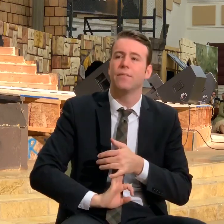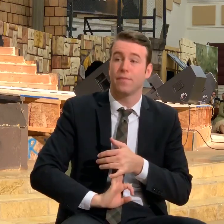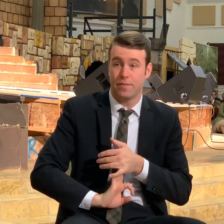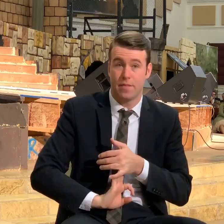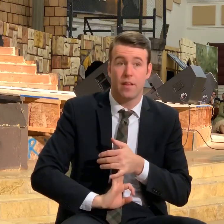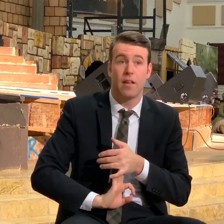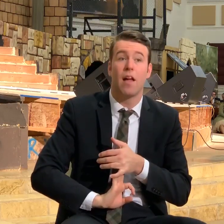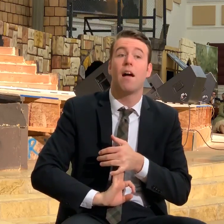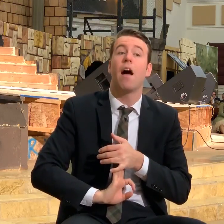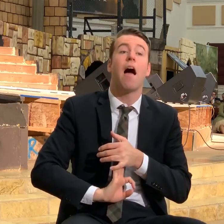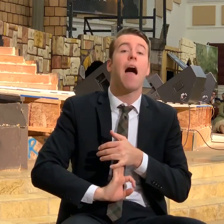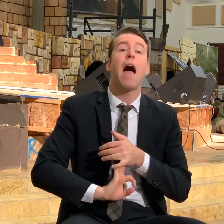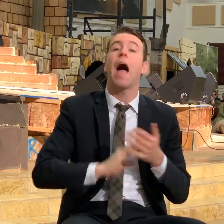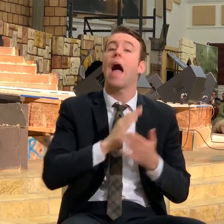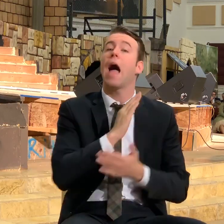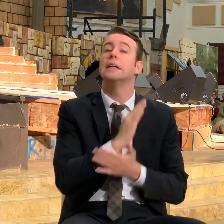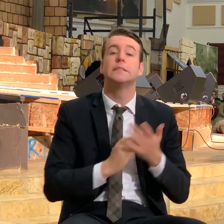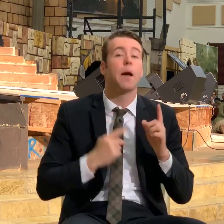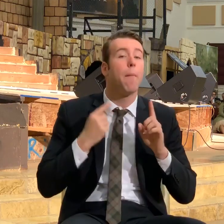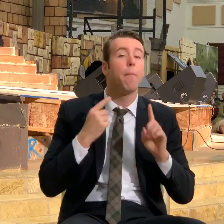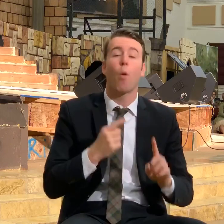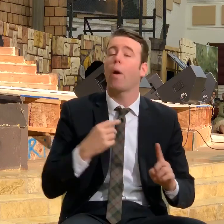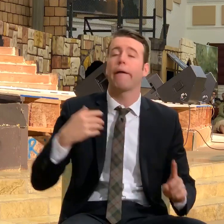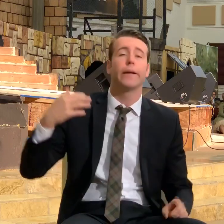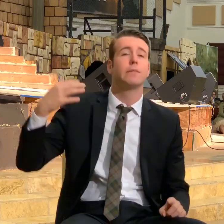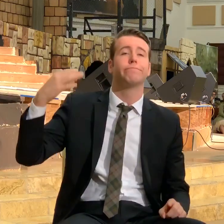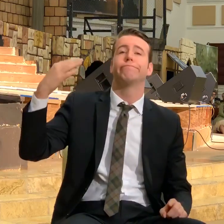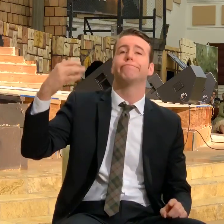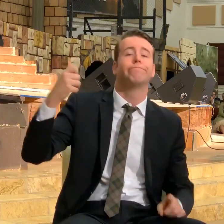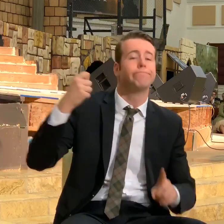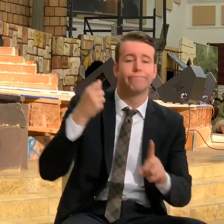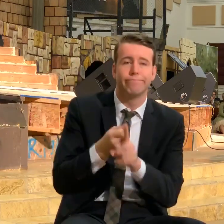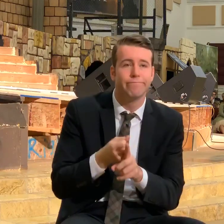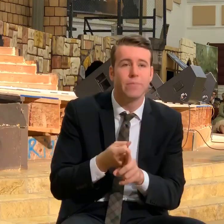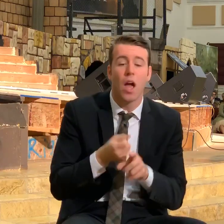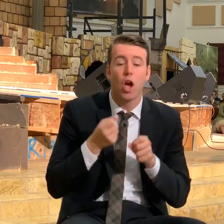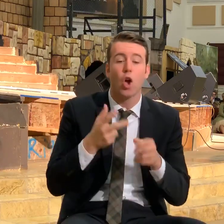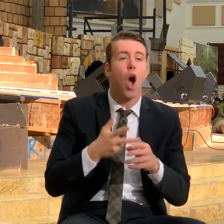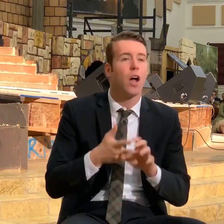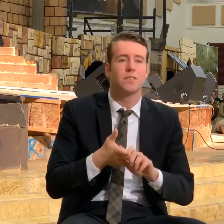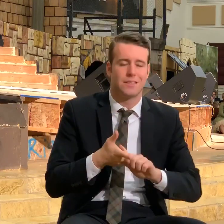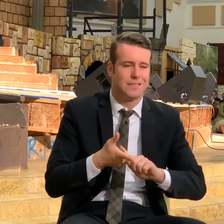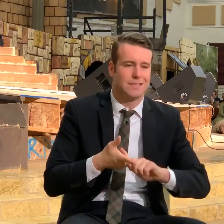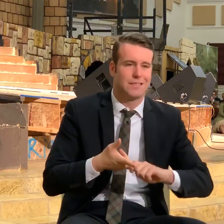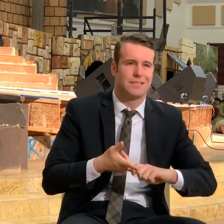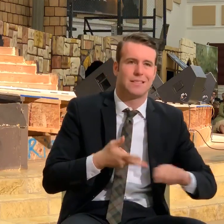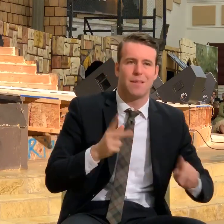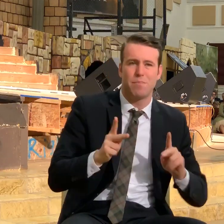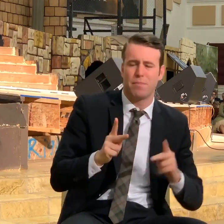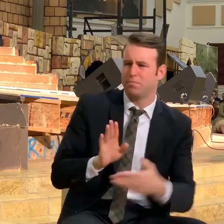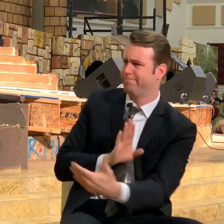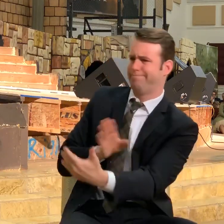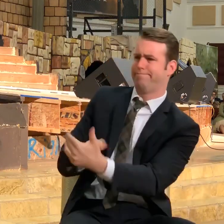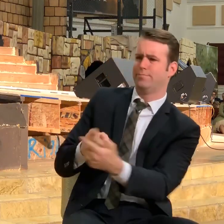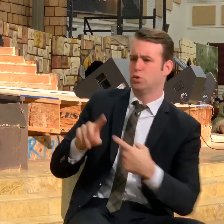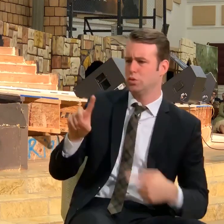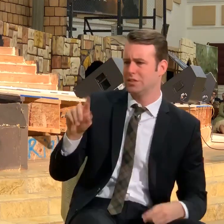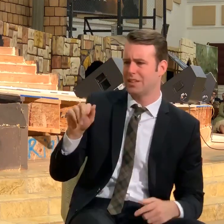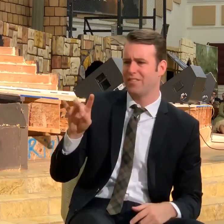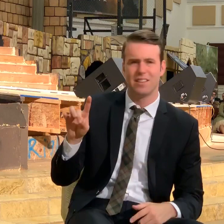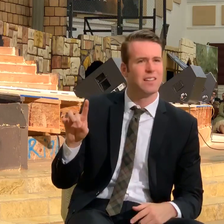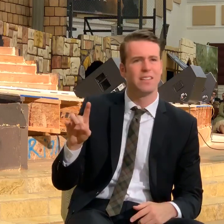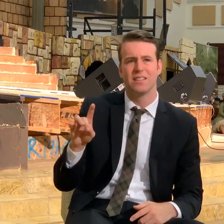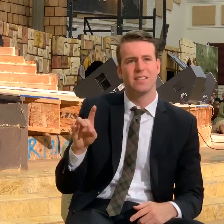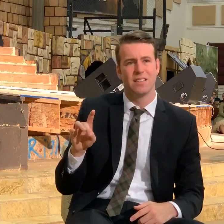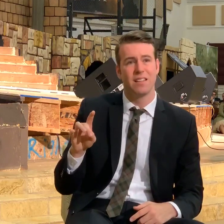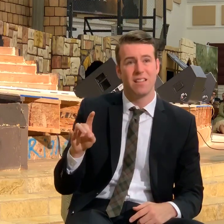Something at some point caused them, for whatever reason, caused them to turn on David. And he can't seem to figure it out. That's kind of the